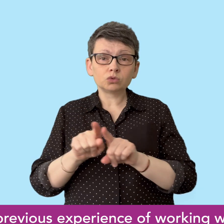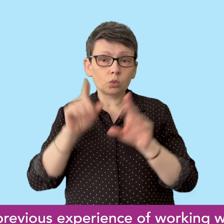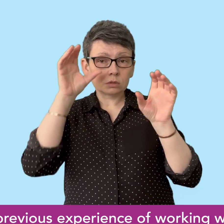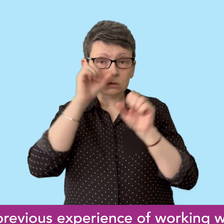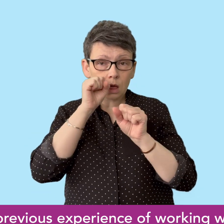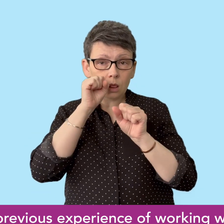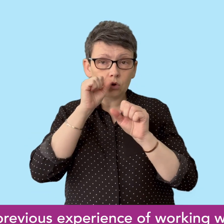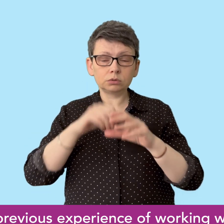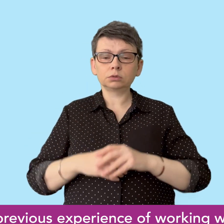loss.